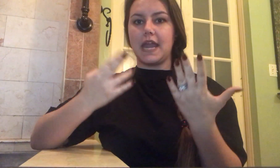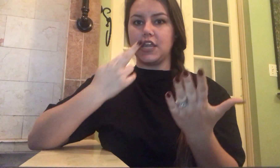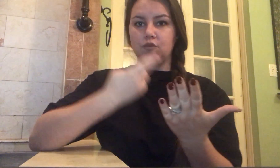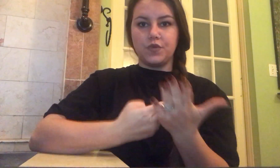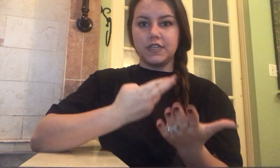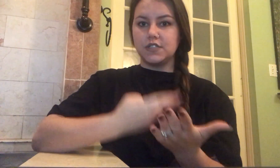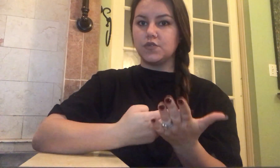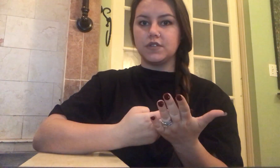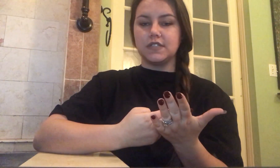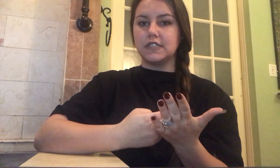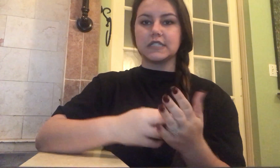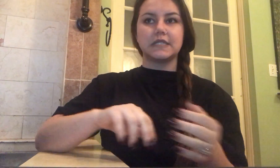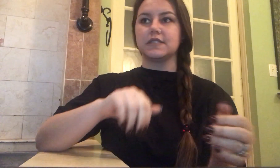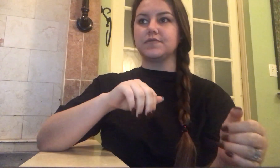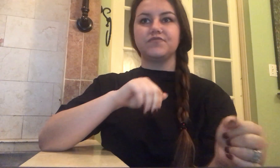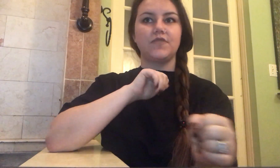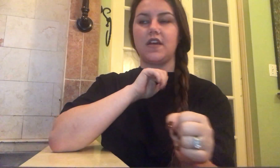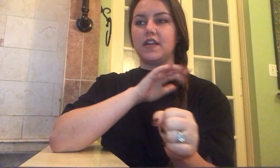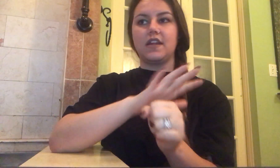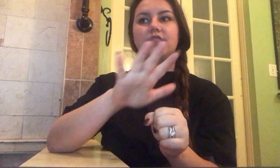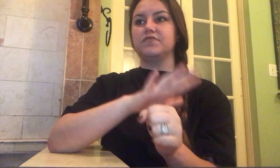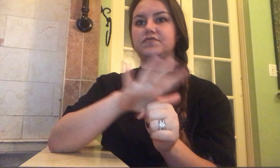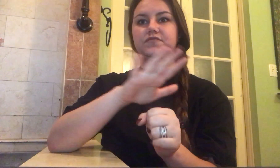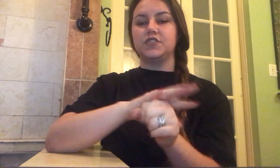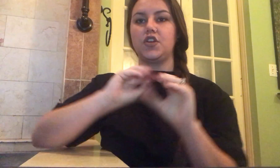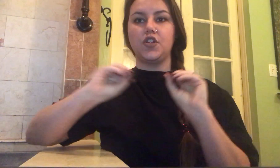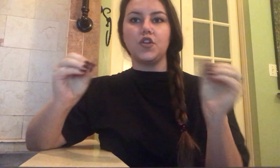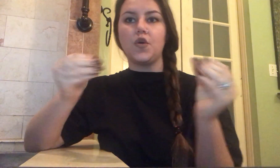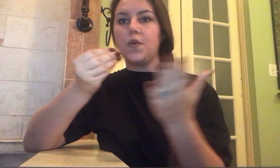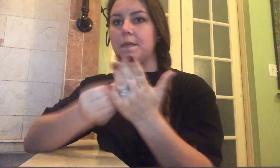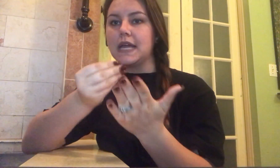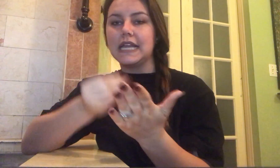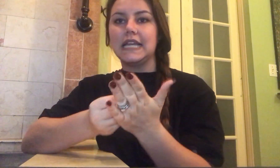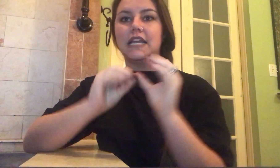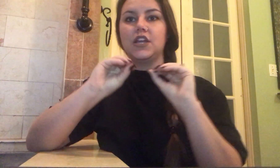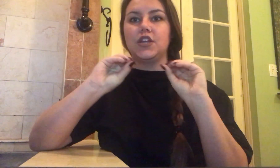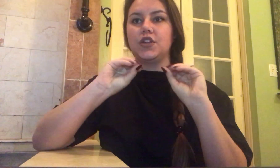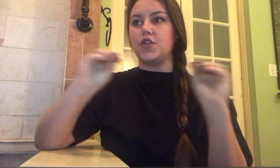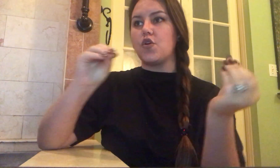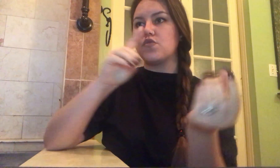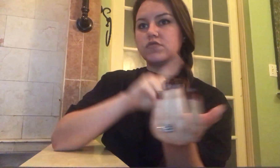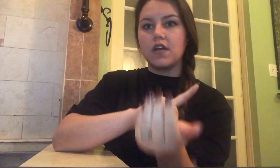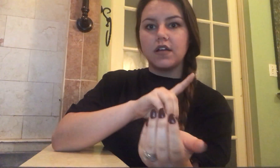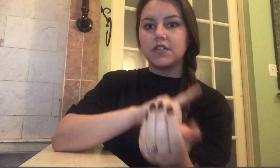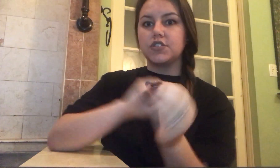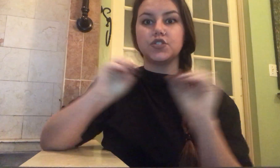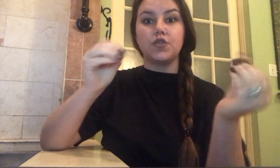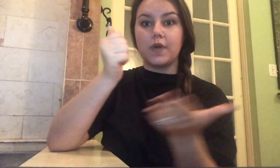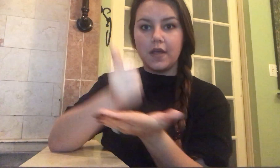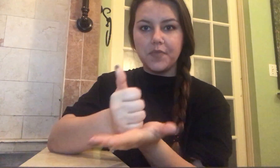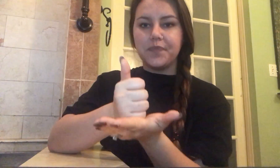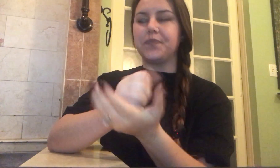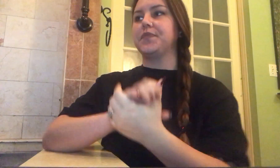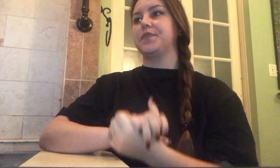up documenting these very powerful, life-changing surgeries. But as I went out into the rural communities, I saw